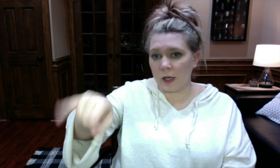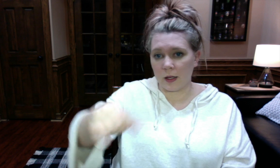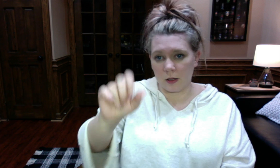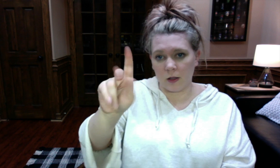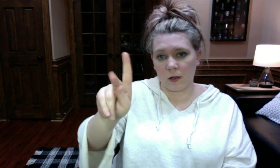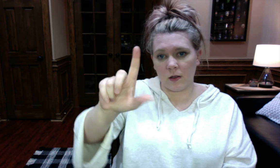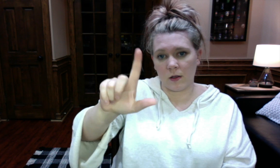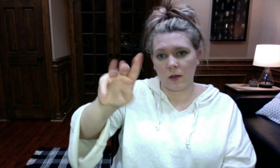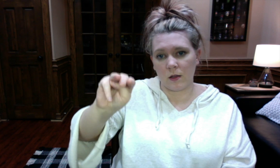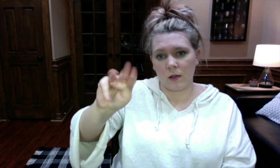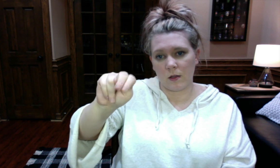fluid,